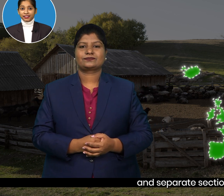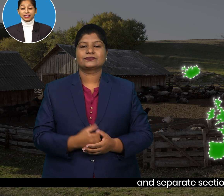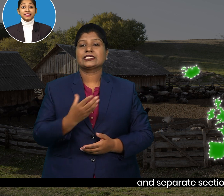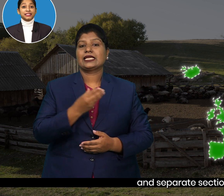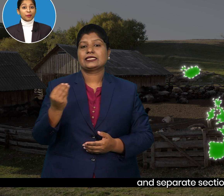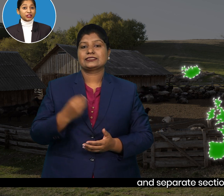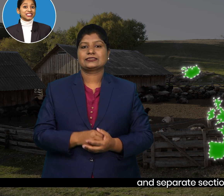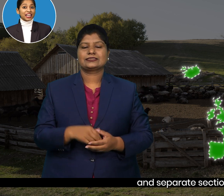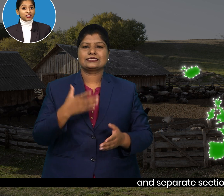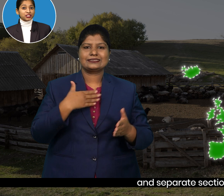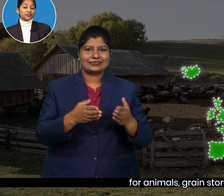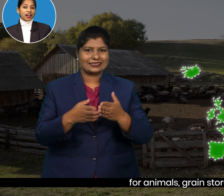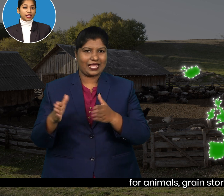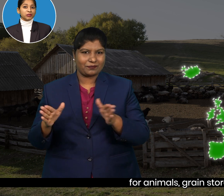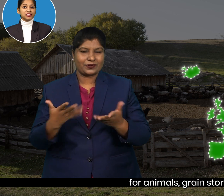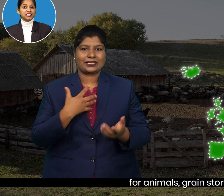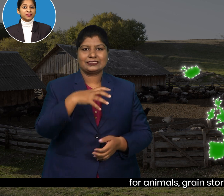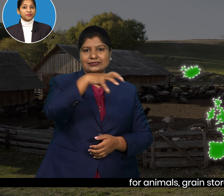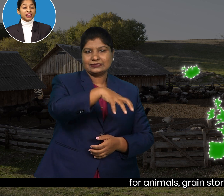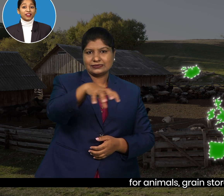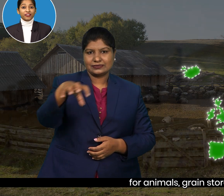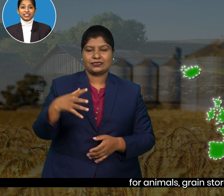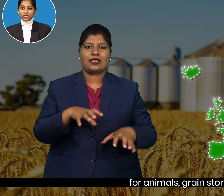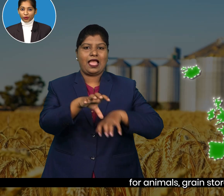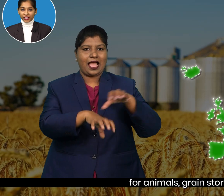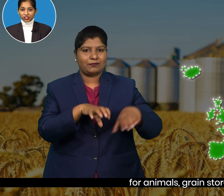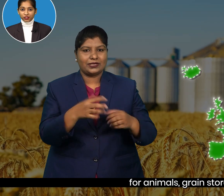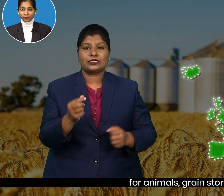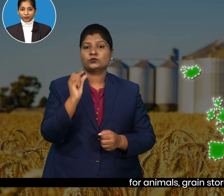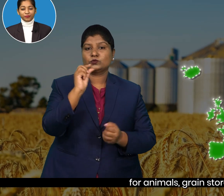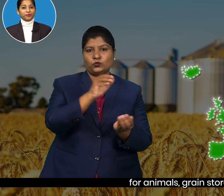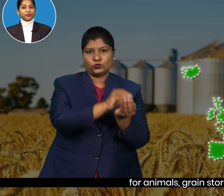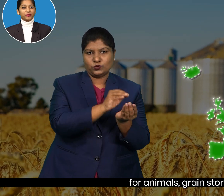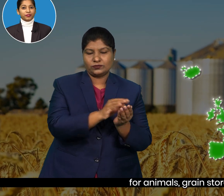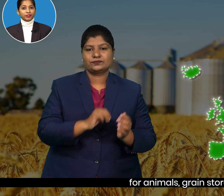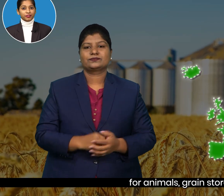and separate sections for animals, grain storage,